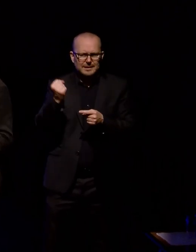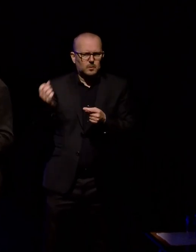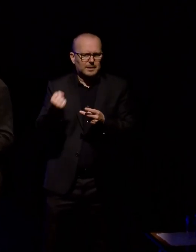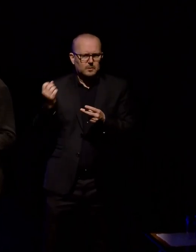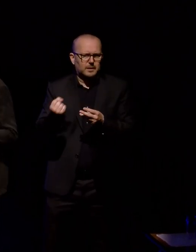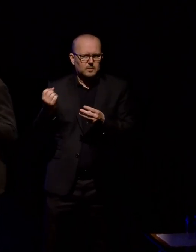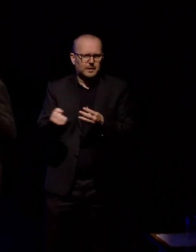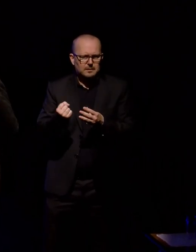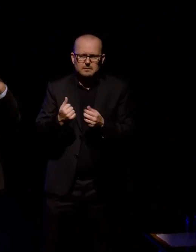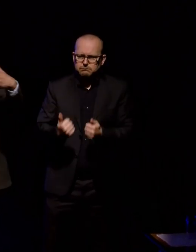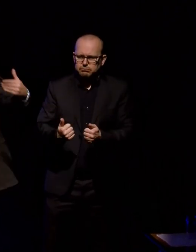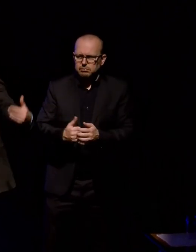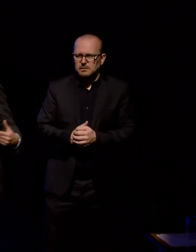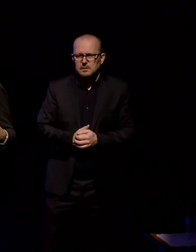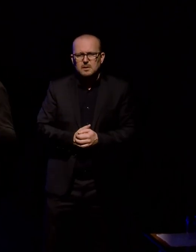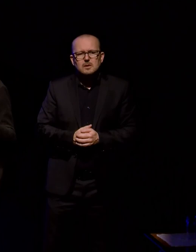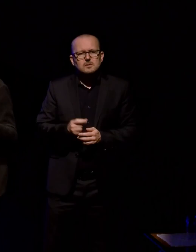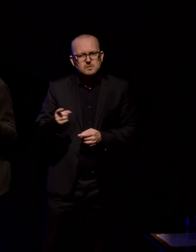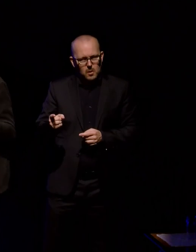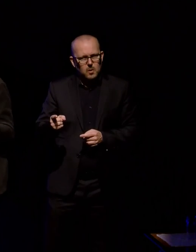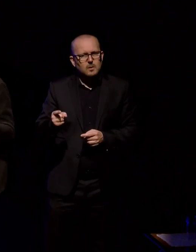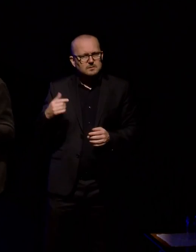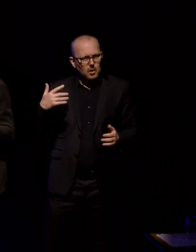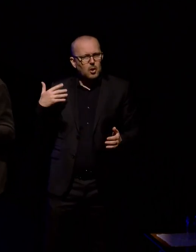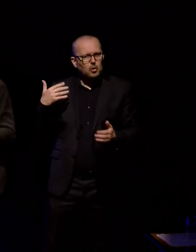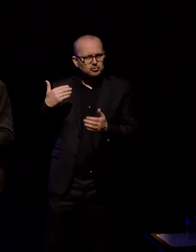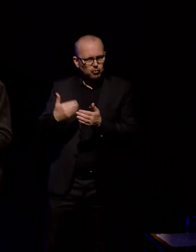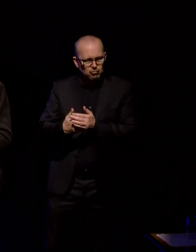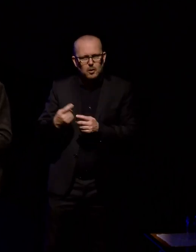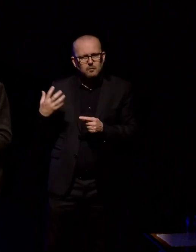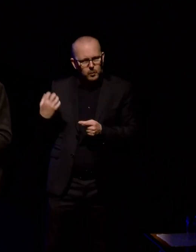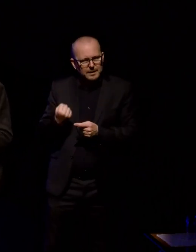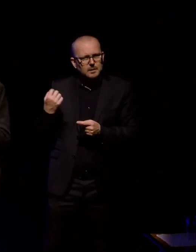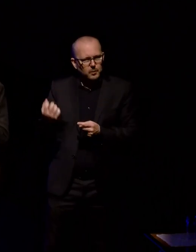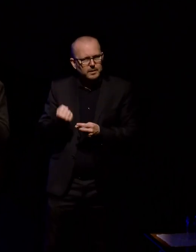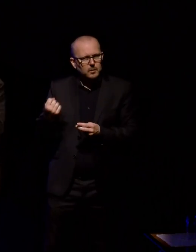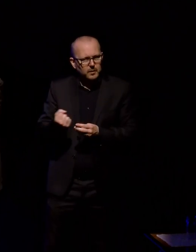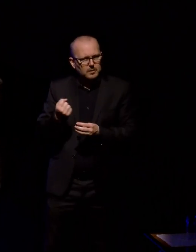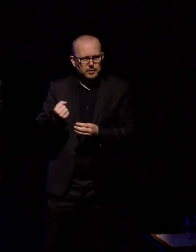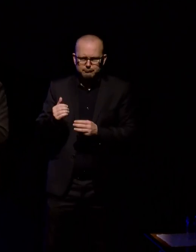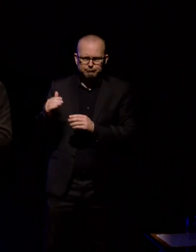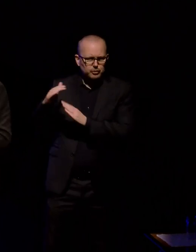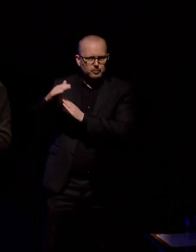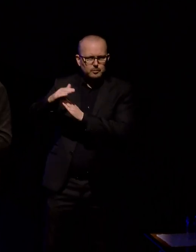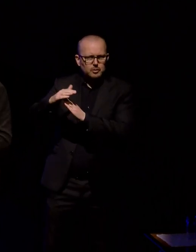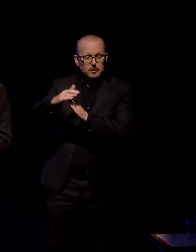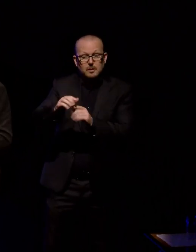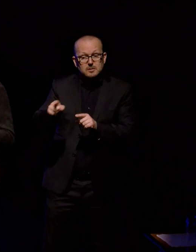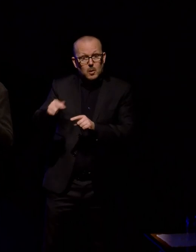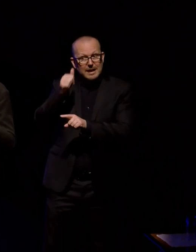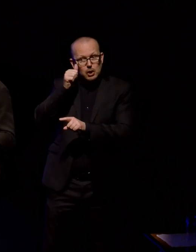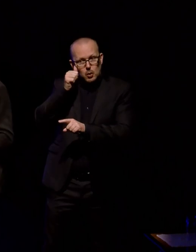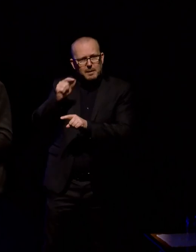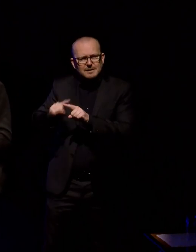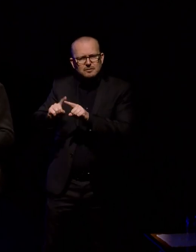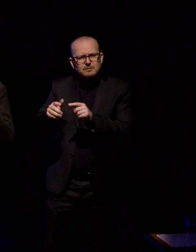Award in Melbourne. So it's a long history of him winning. And so when he knew about the different award, he said,